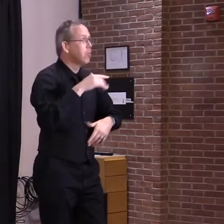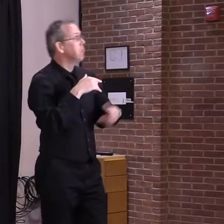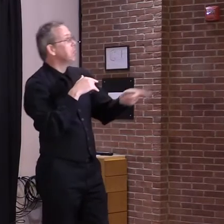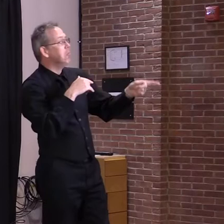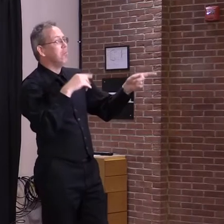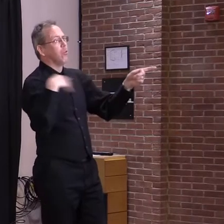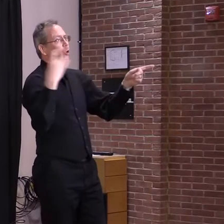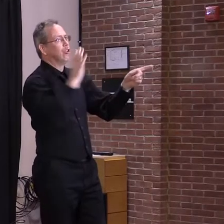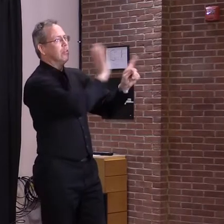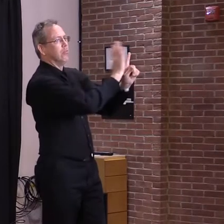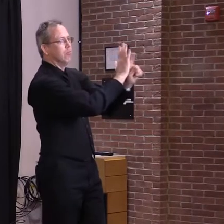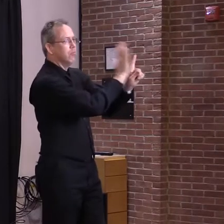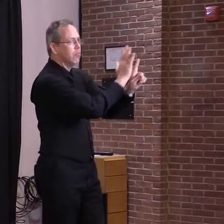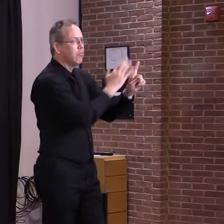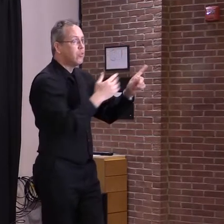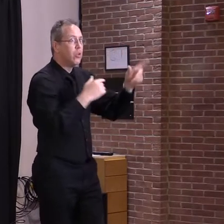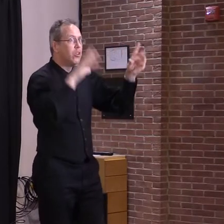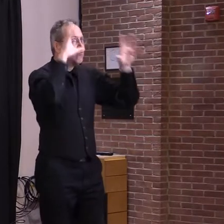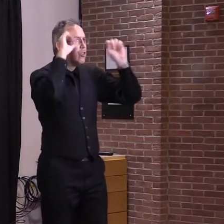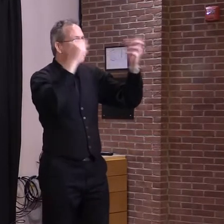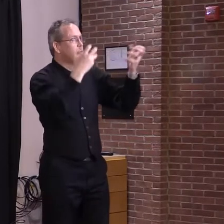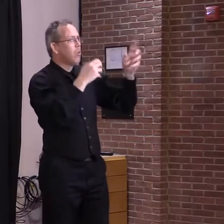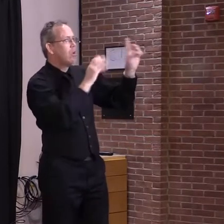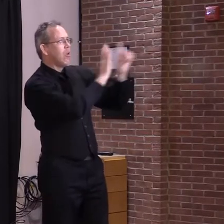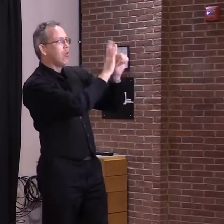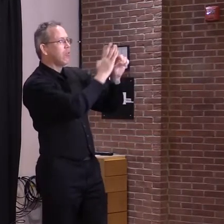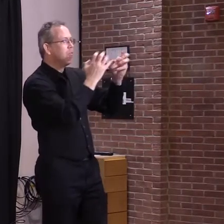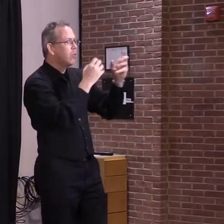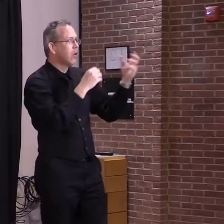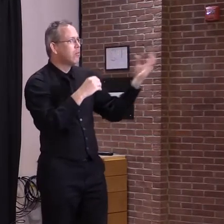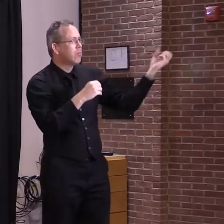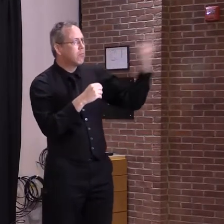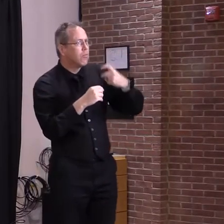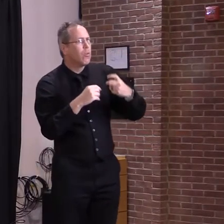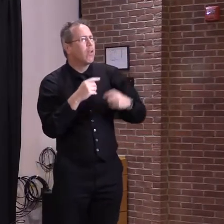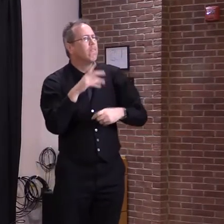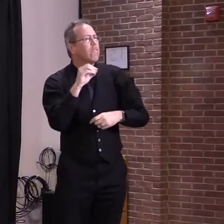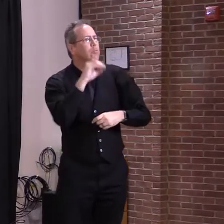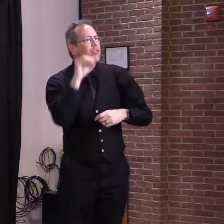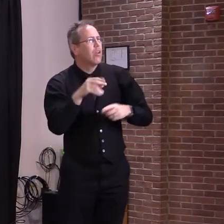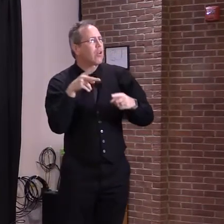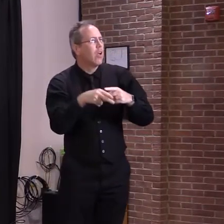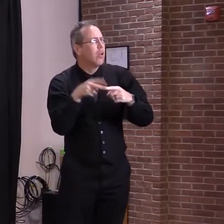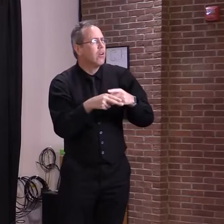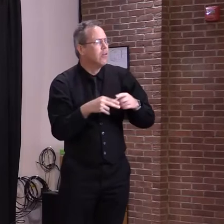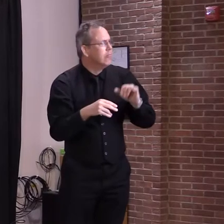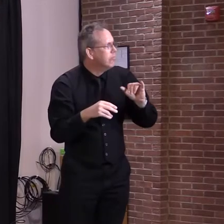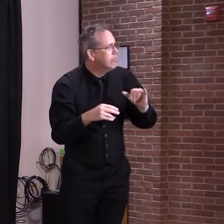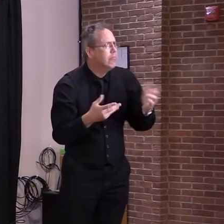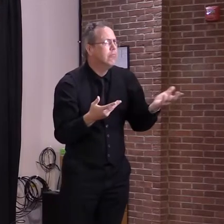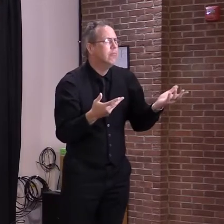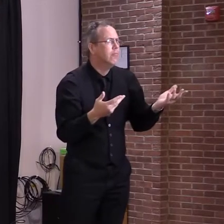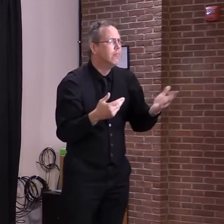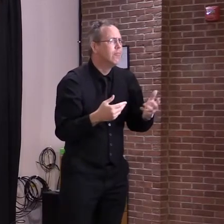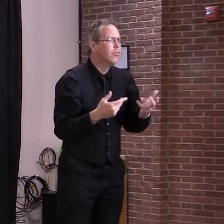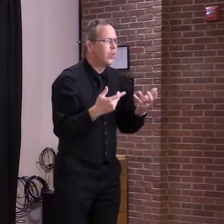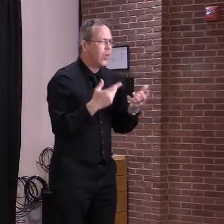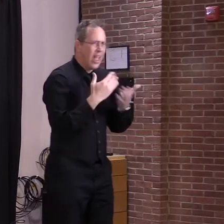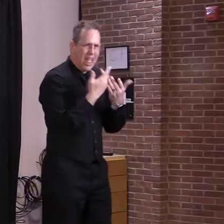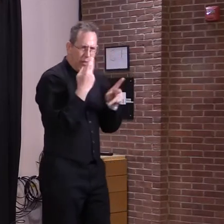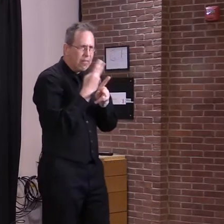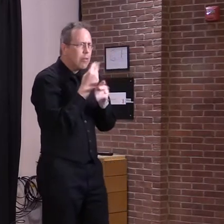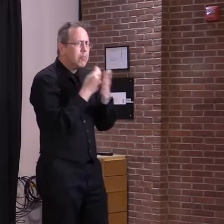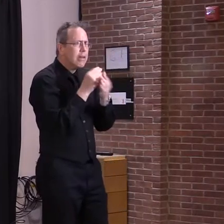the president wanted has been cut in half, and much of that is going to come from reallocations from money not